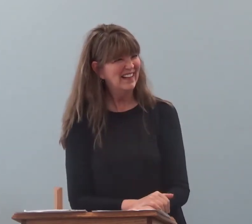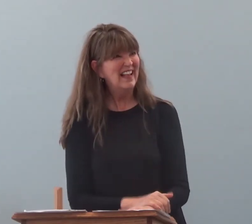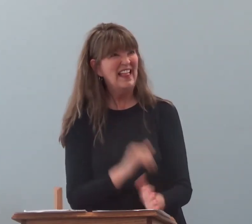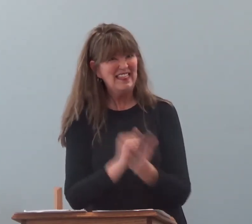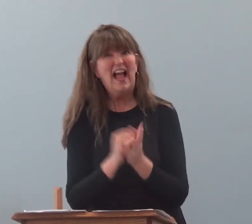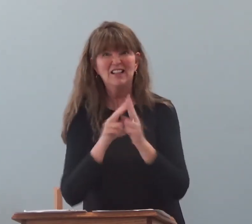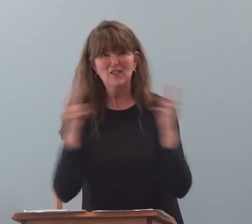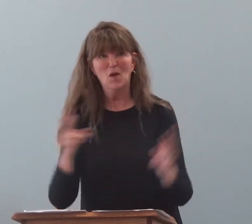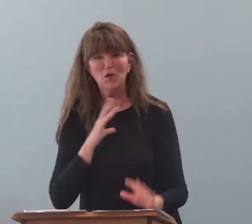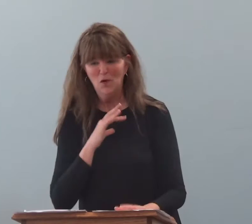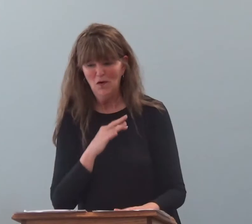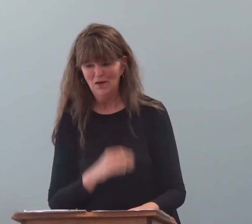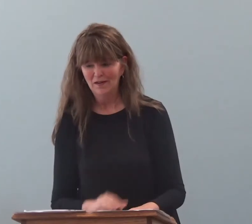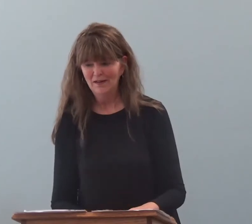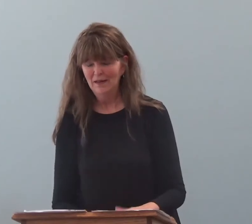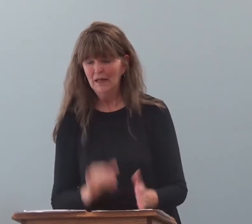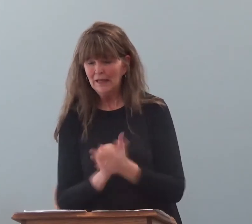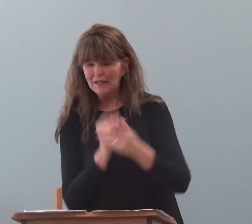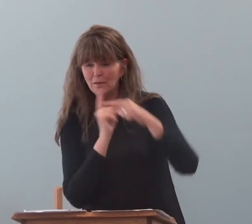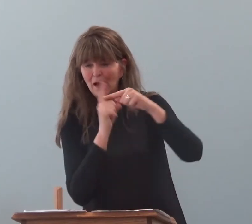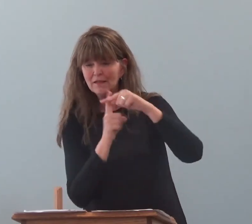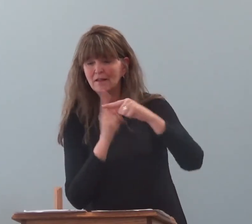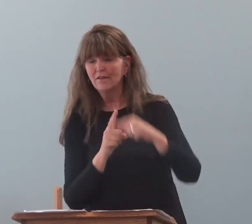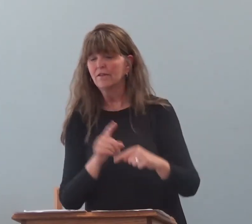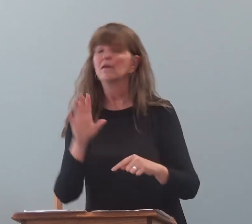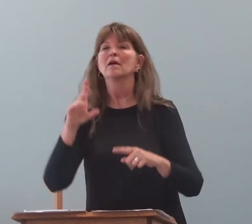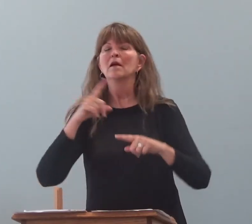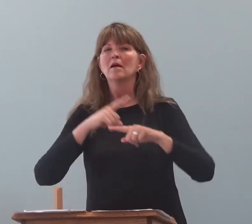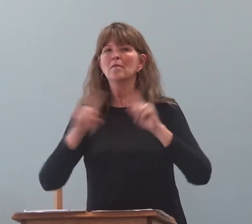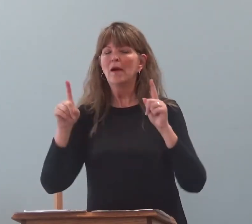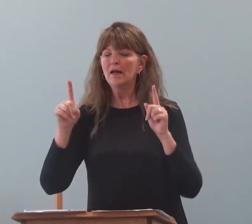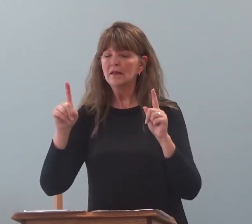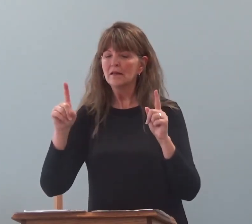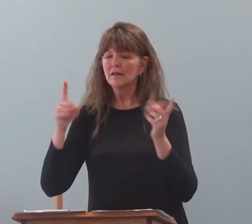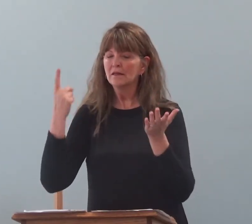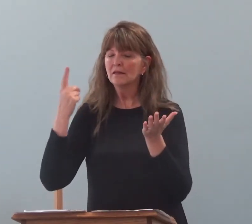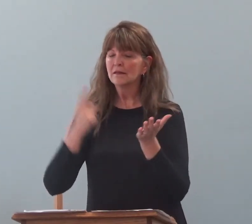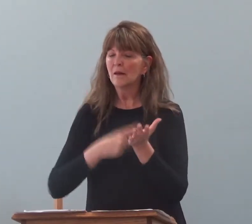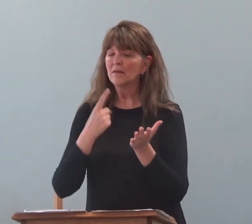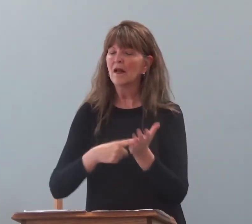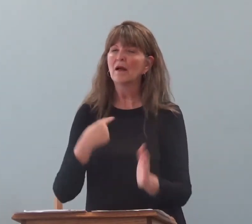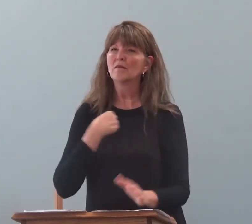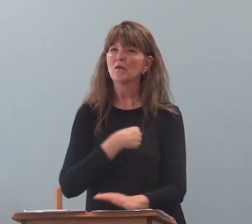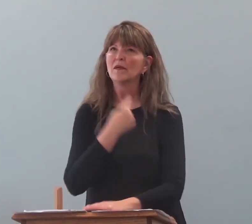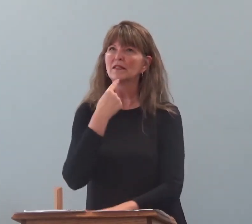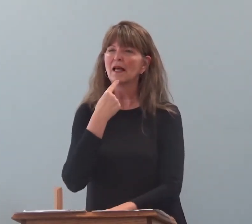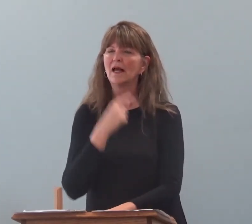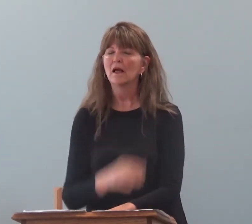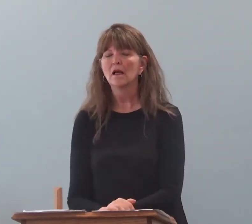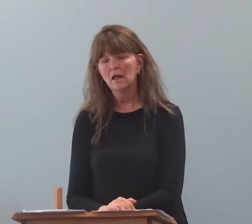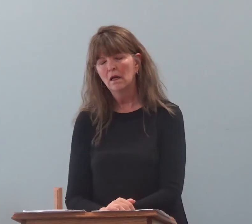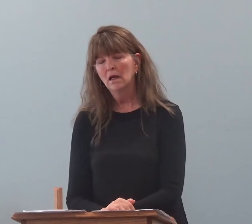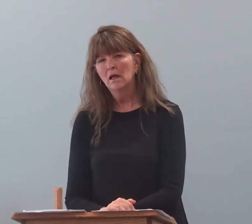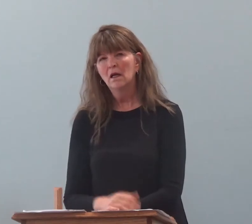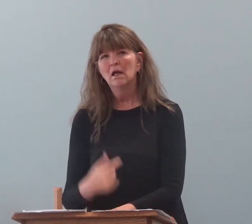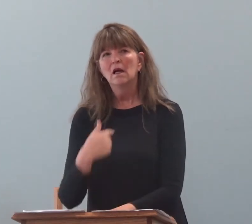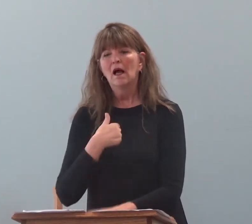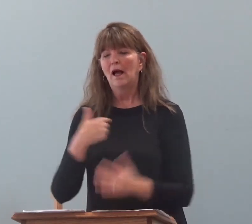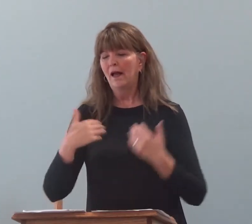you imagine that? That is such a cool thing to say to ourselves, and really just increases our